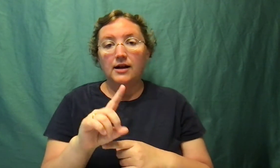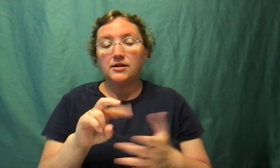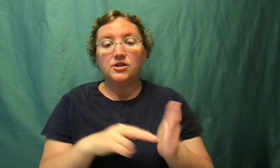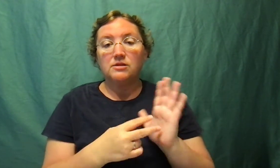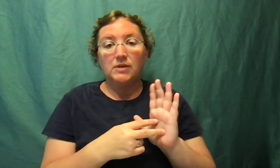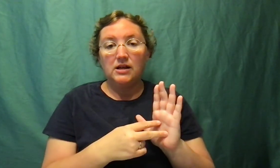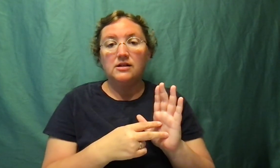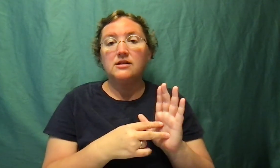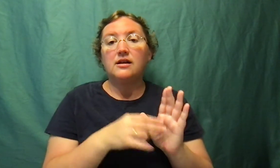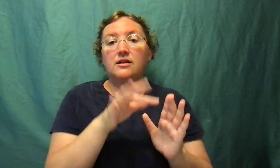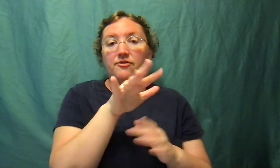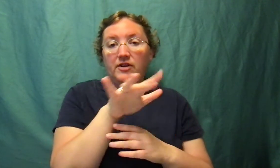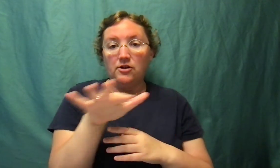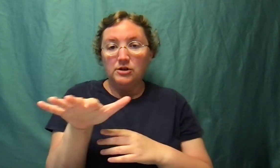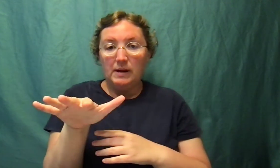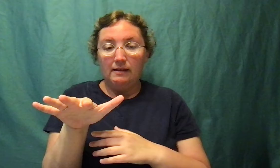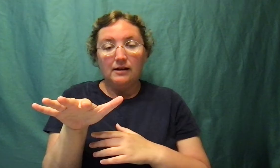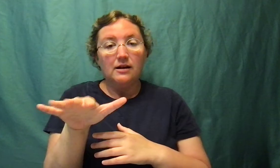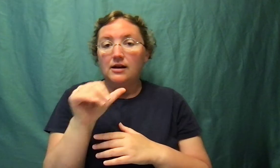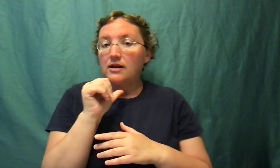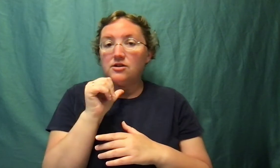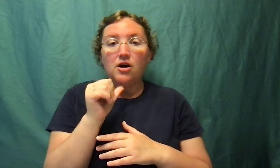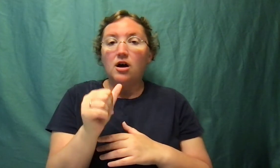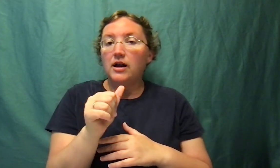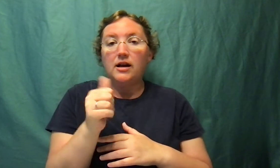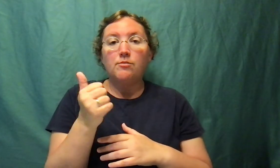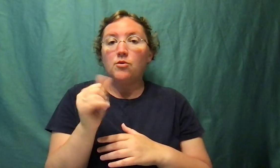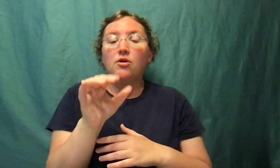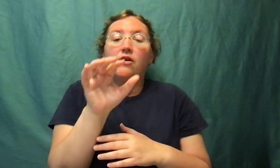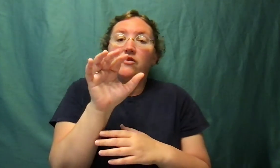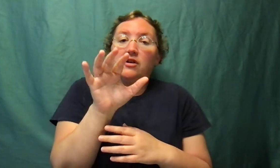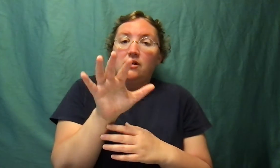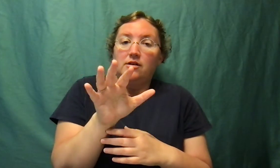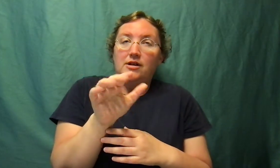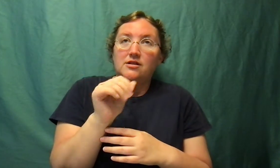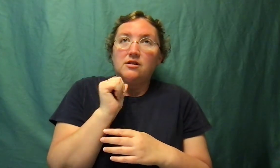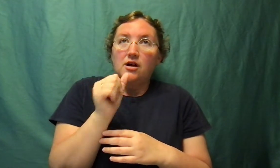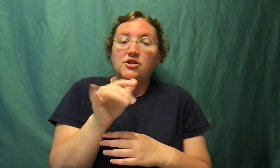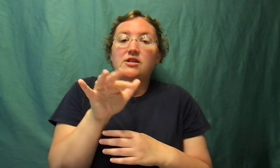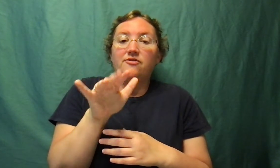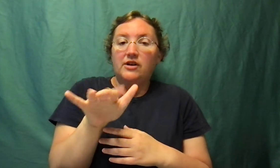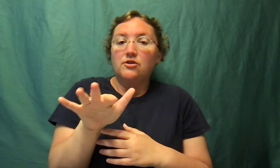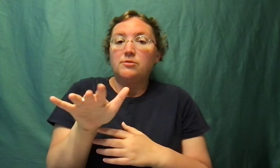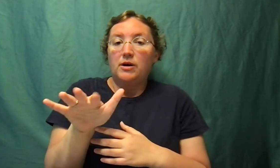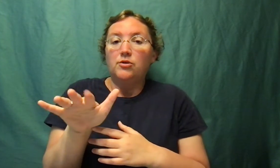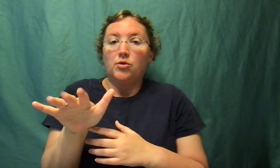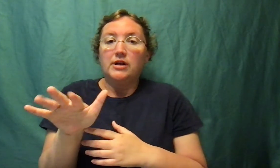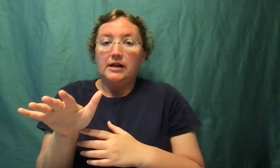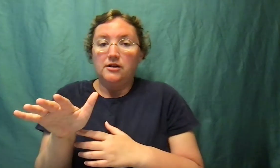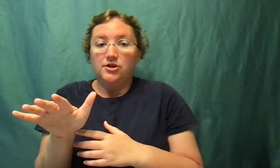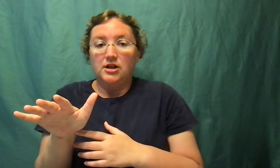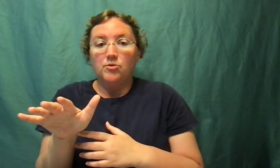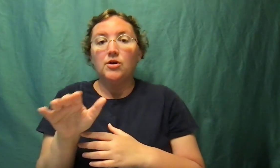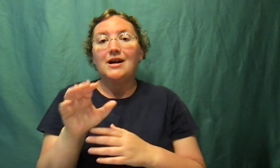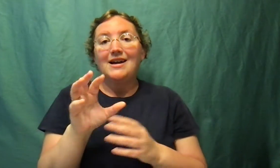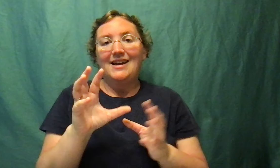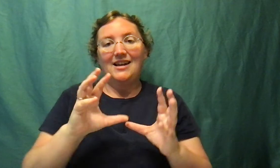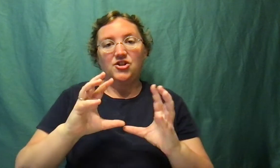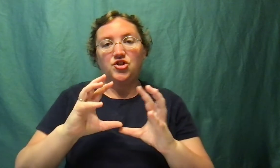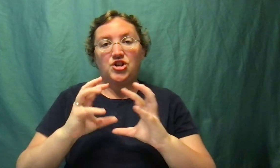lexicalized just means that the fingerspelling is not anymore of, it's not just a fingerspelled word in English anymore. It has